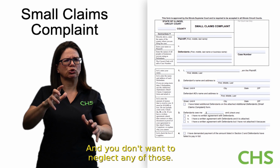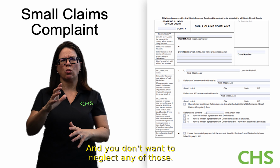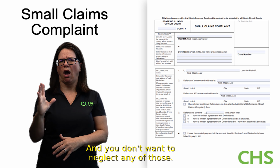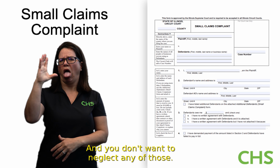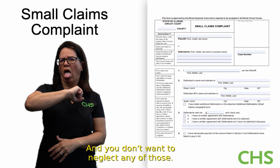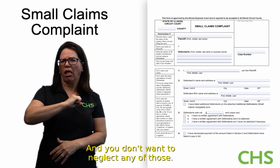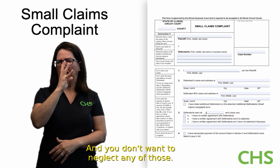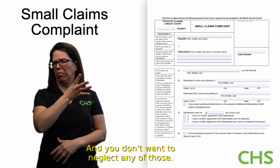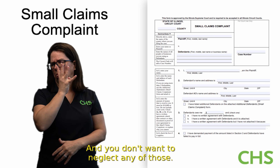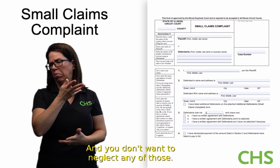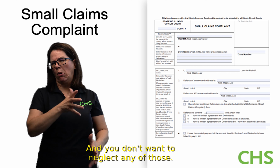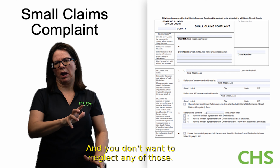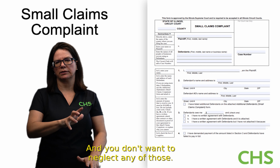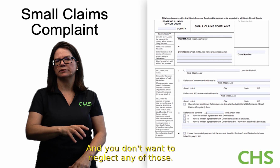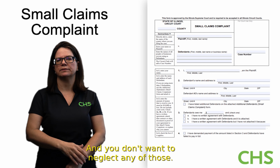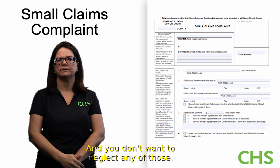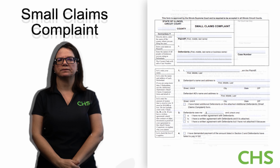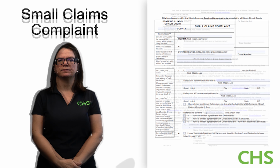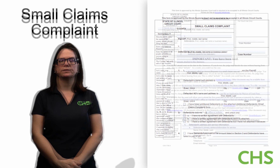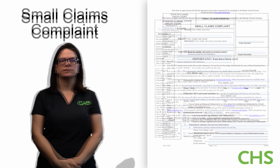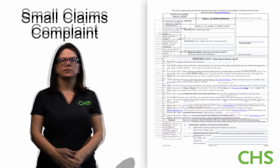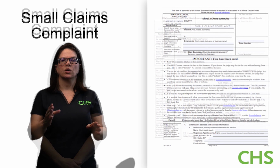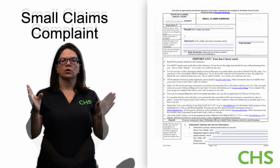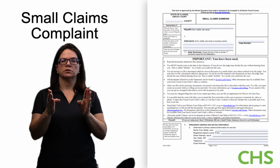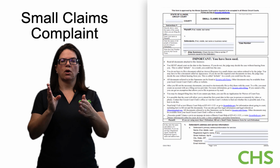And you don't want to neglect any of those.